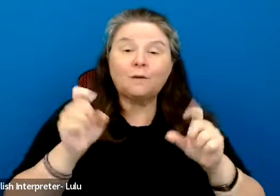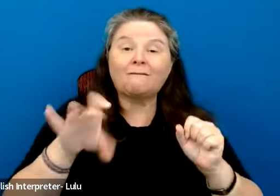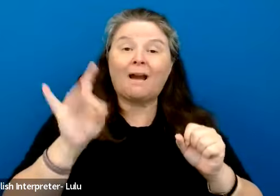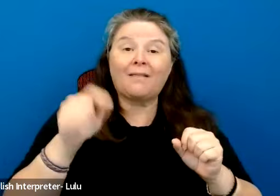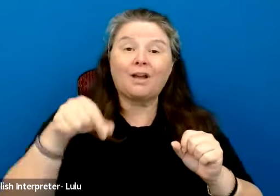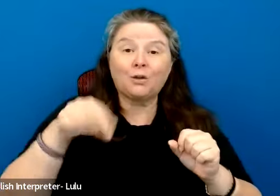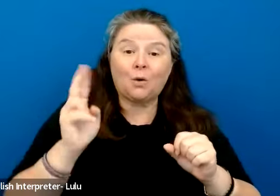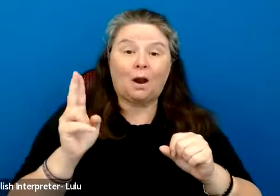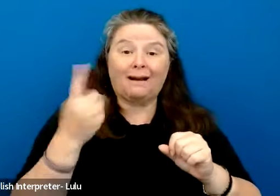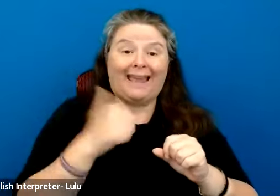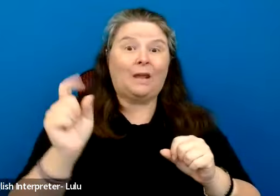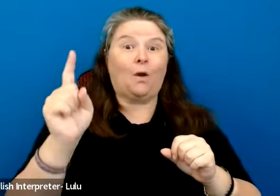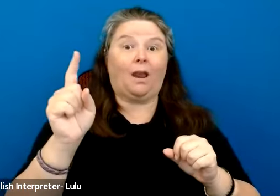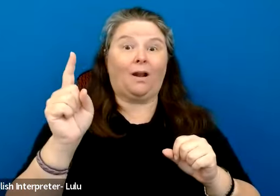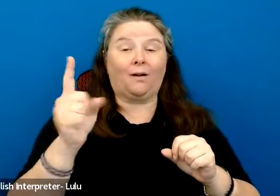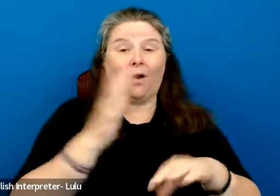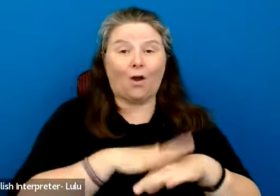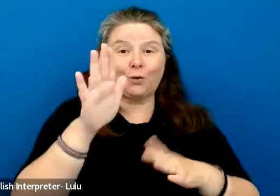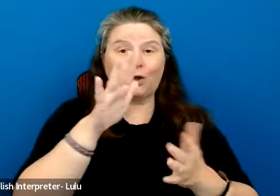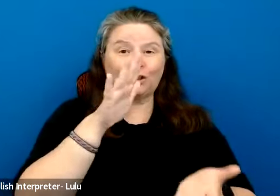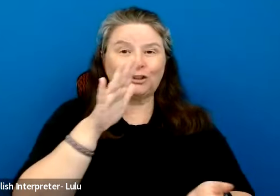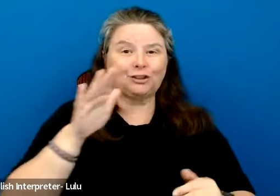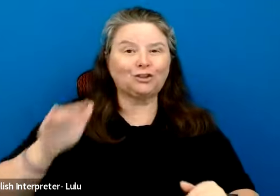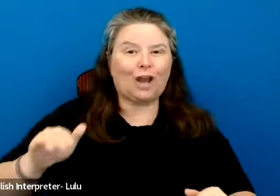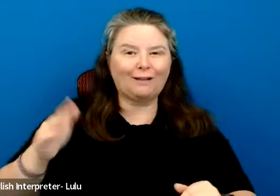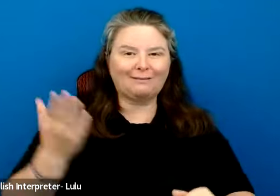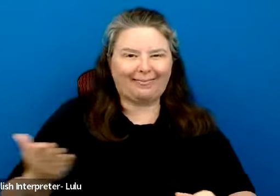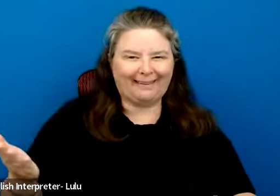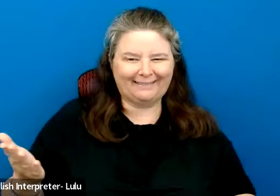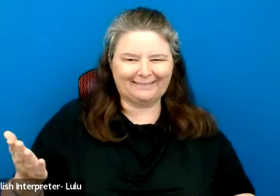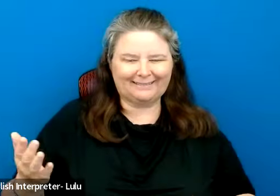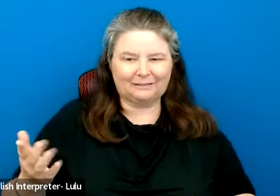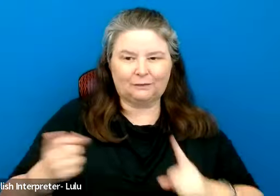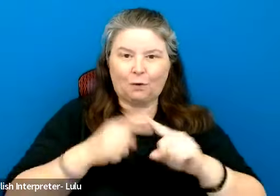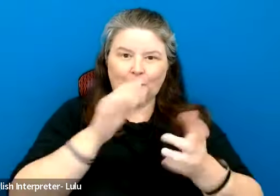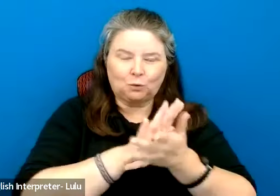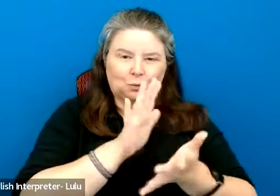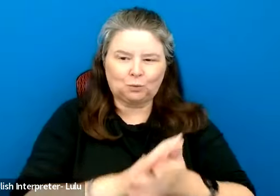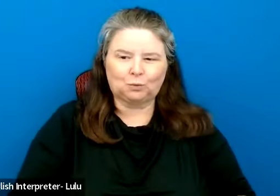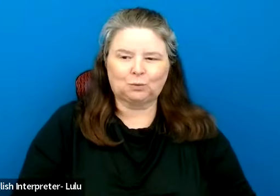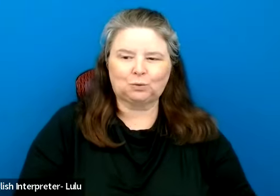code anywhere on your child's stuff, probably from school. So